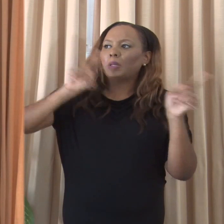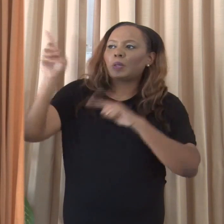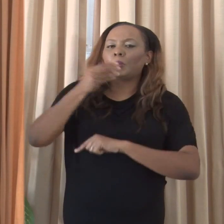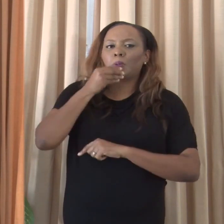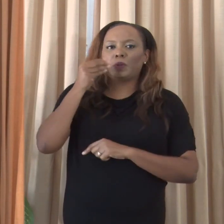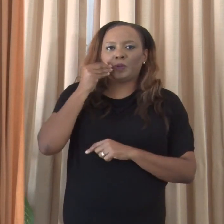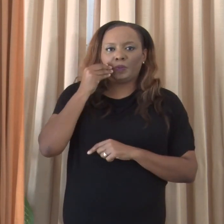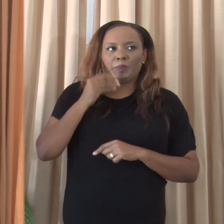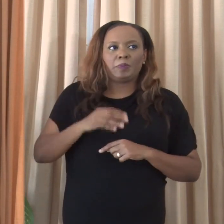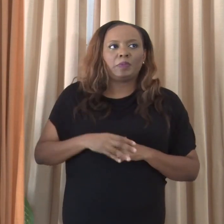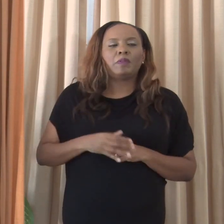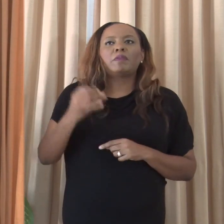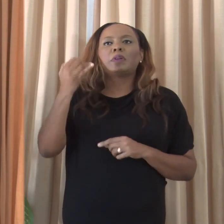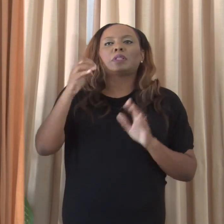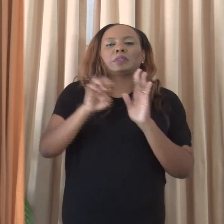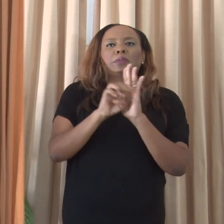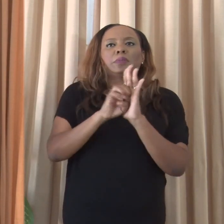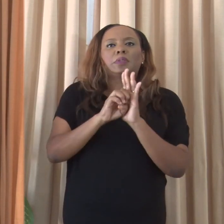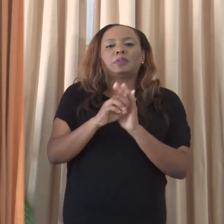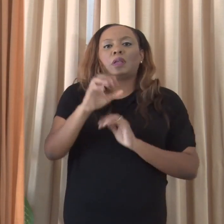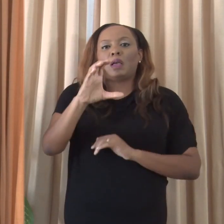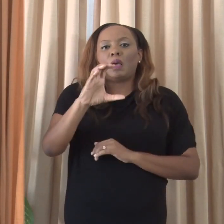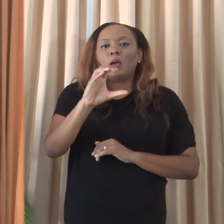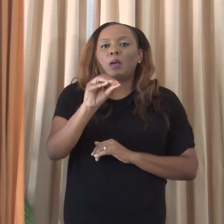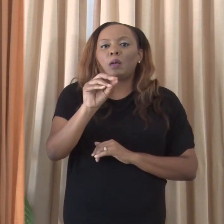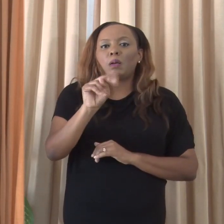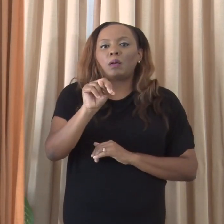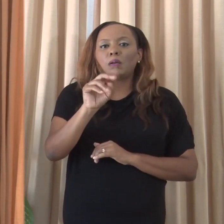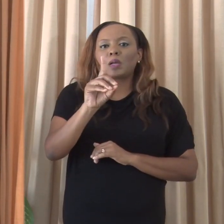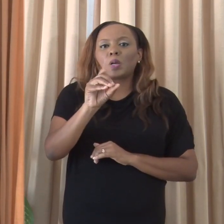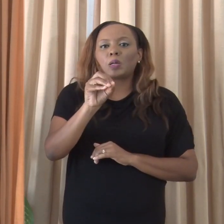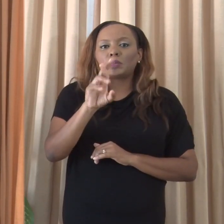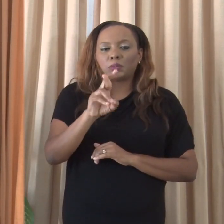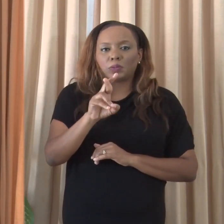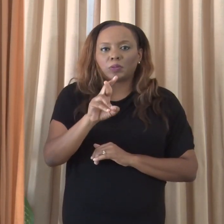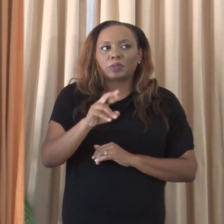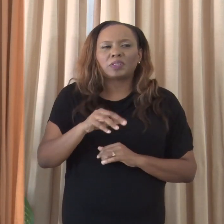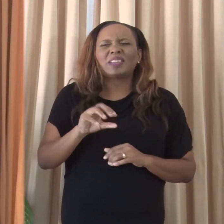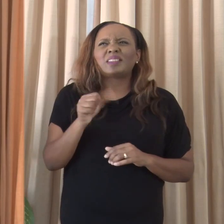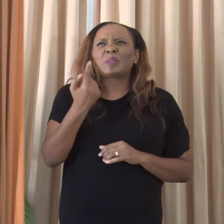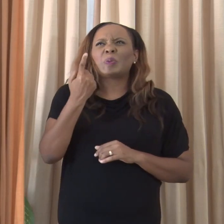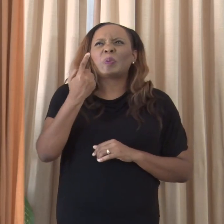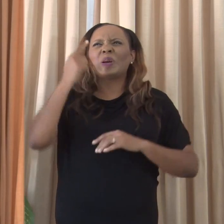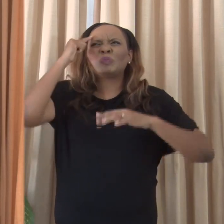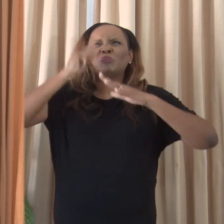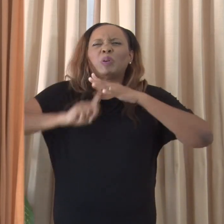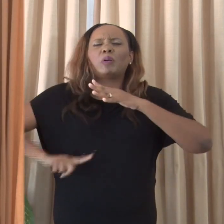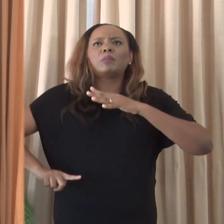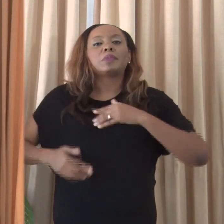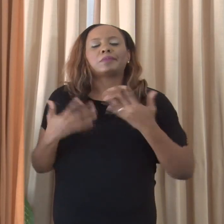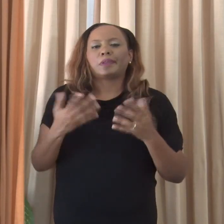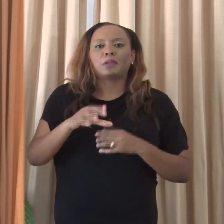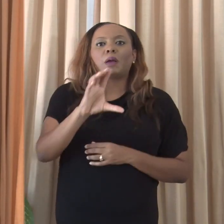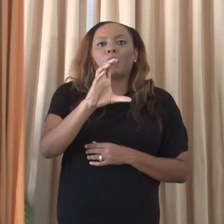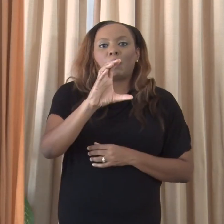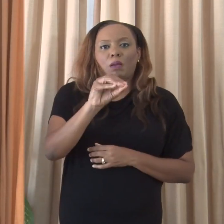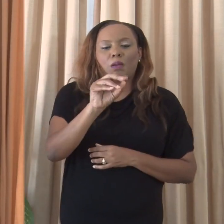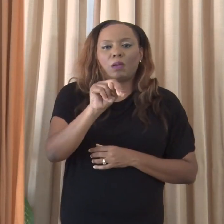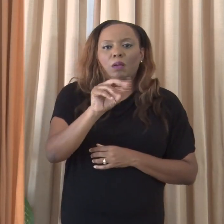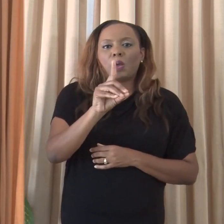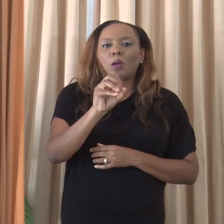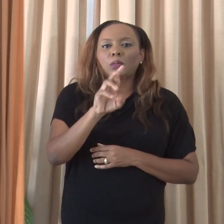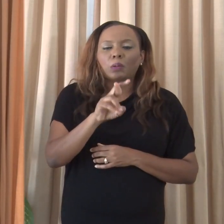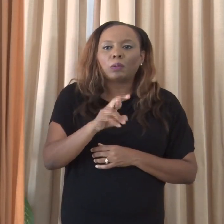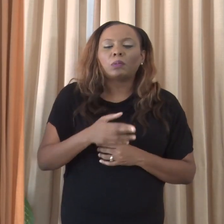suspended almost immediately, let us take, for example, Condor and there's one other, I can't remember, but let's use Condor. With regard